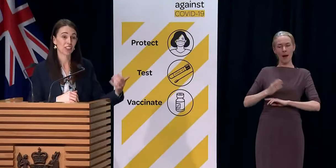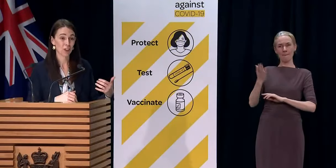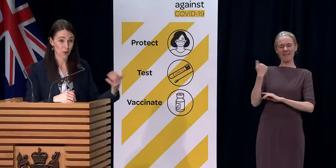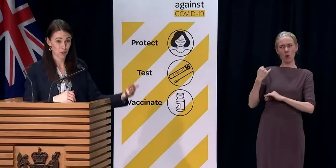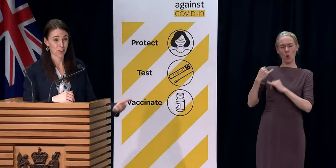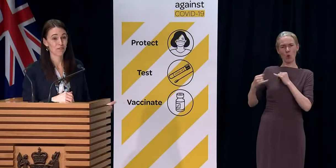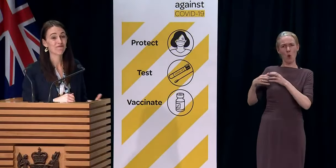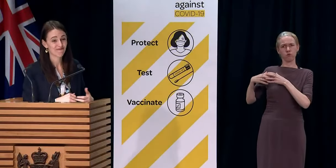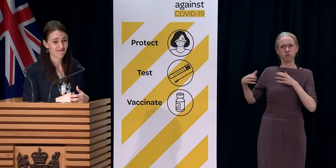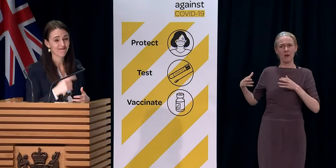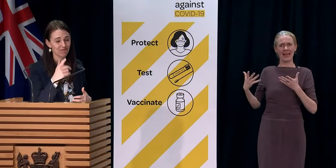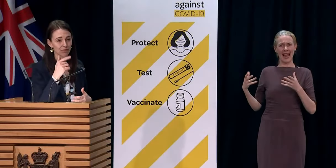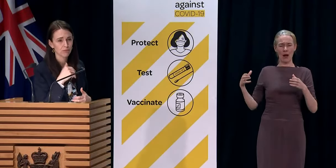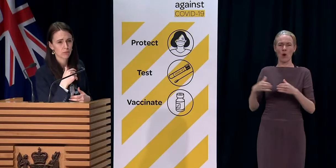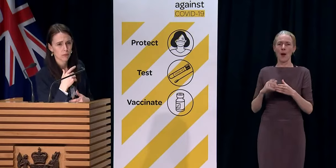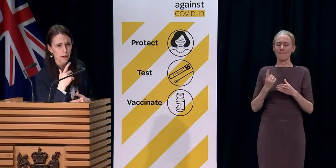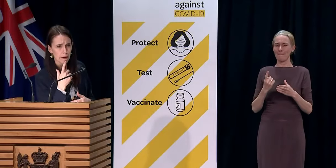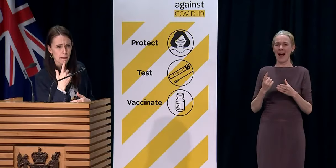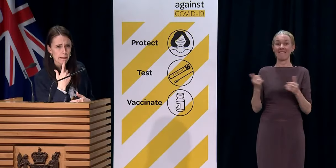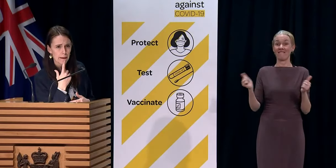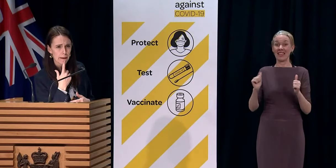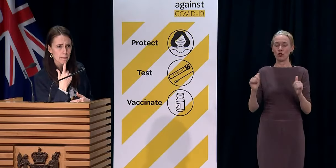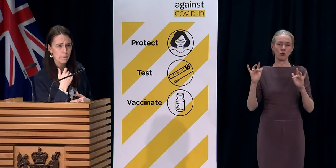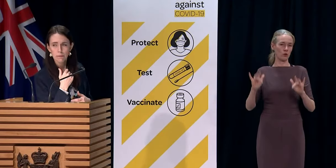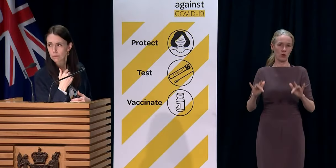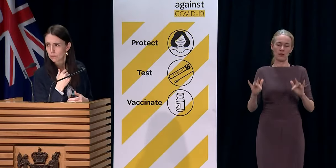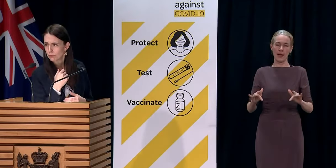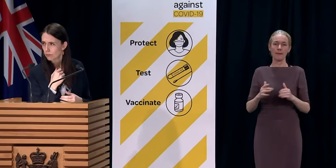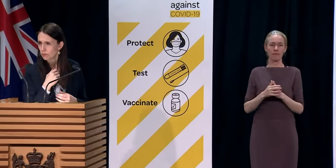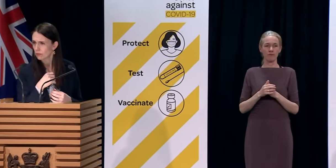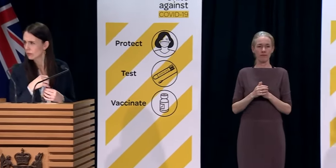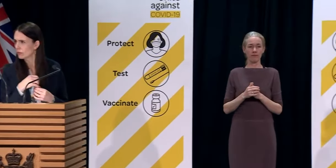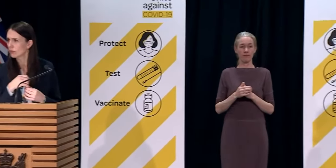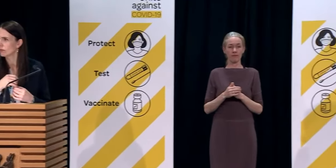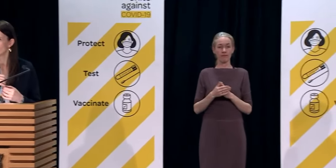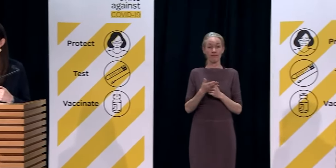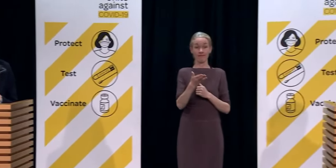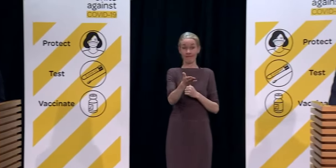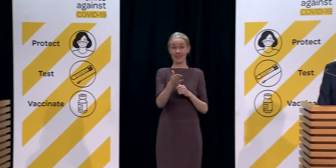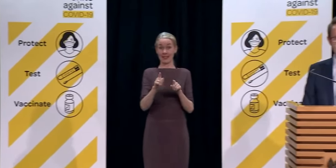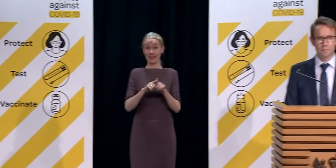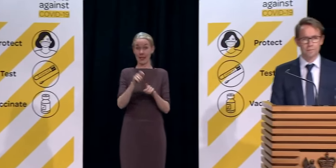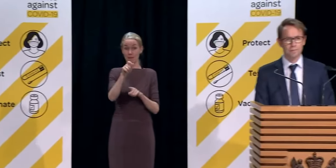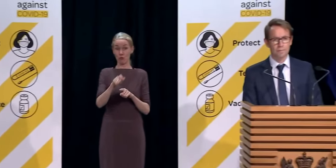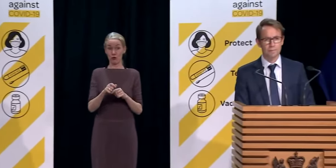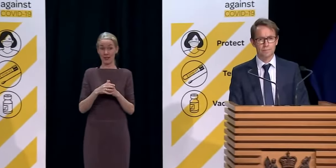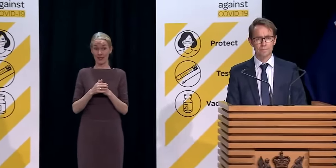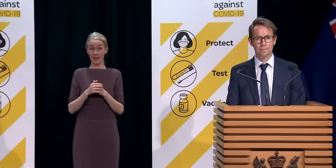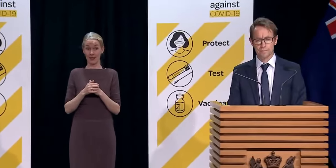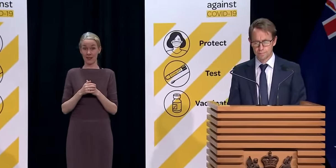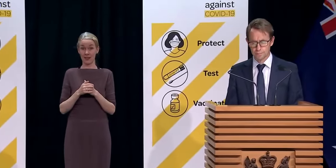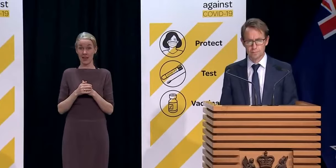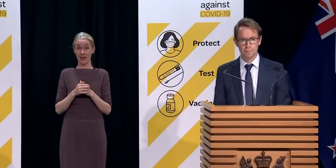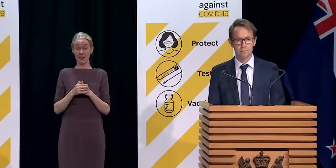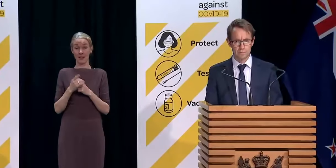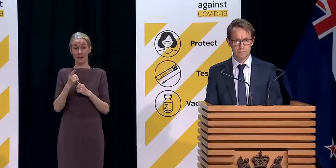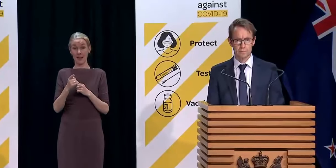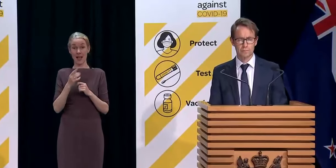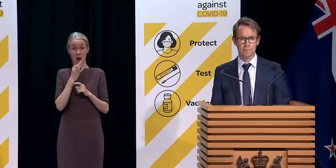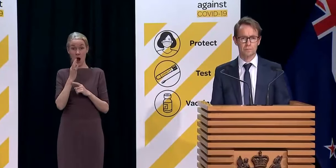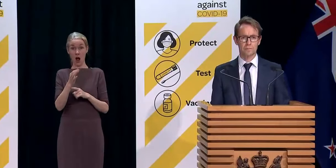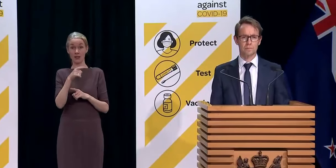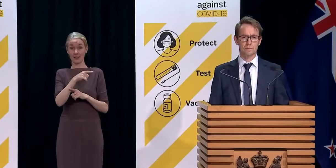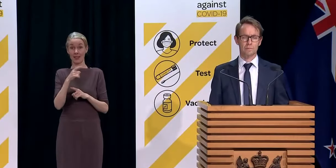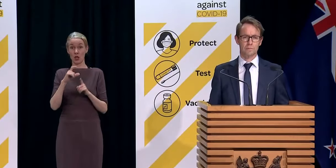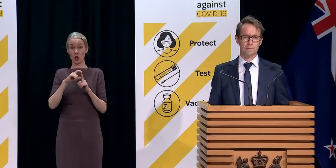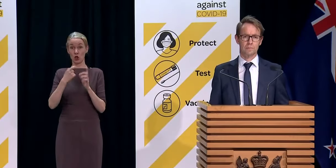got a journey to go through. Dr. Bloomfield, Yeah. last week you provided advice to Cabinet that it was unsafe for Parliament to sit. Where did Joe Did go?